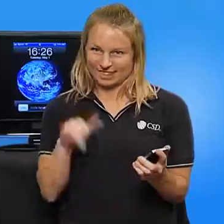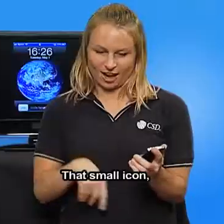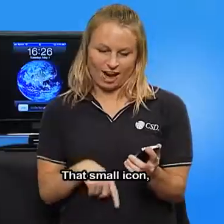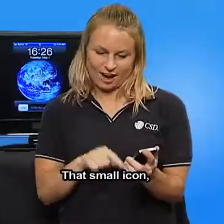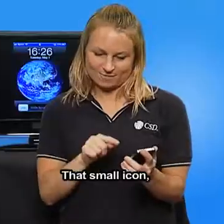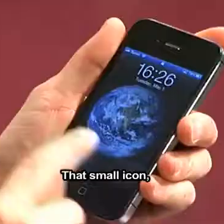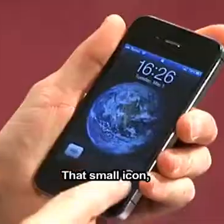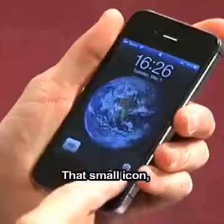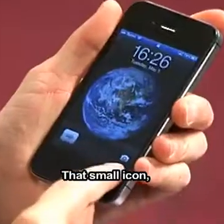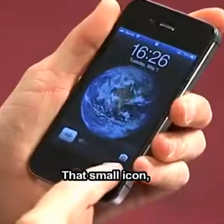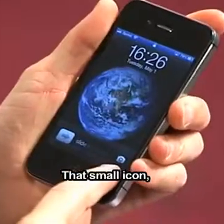That small icon,